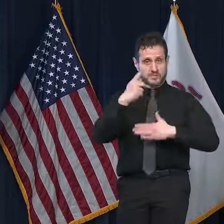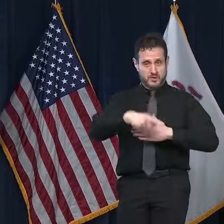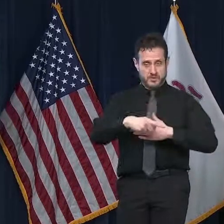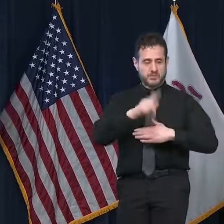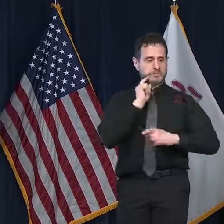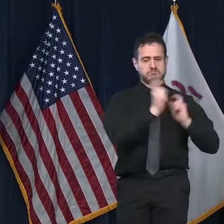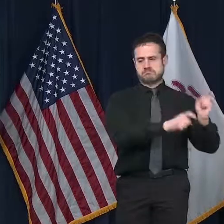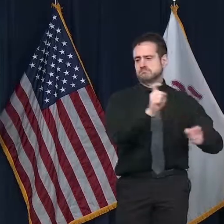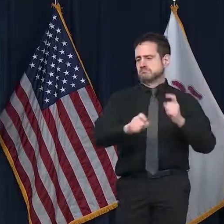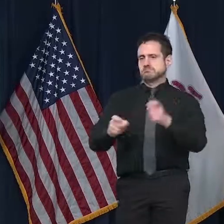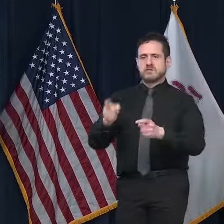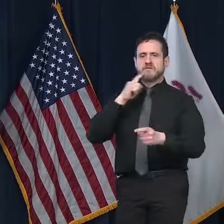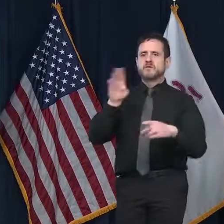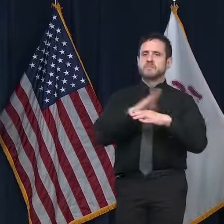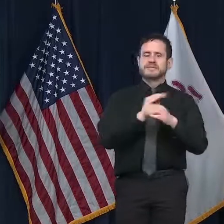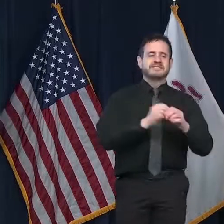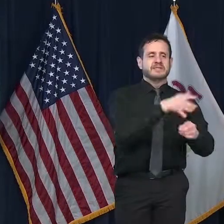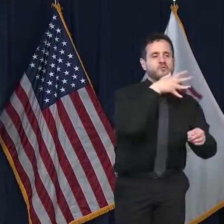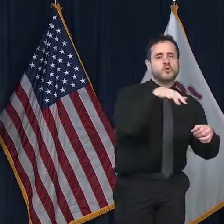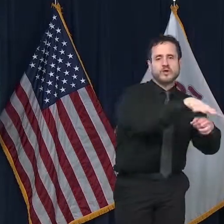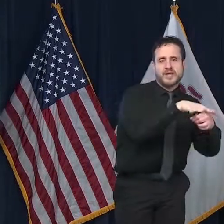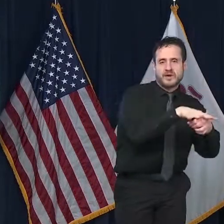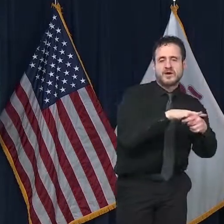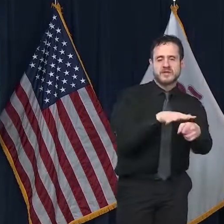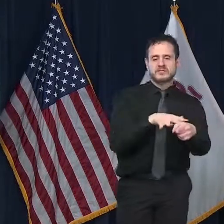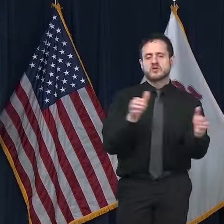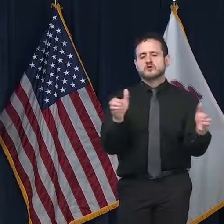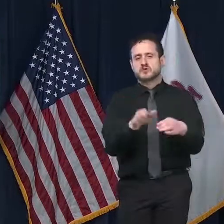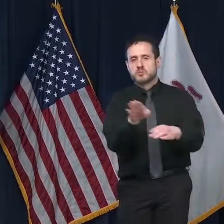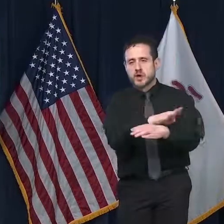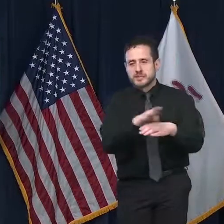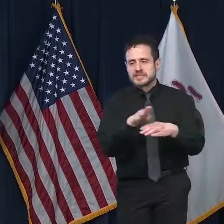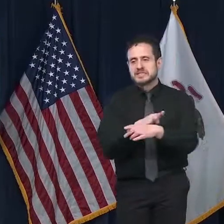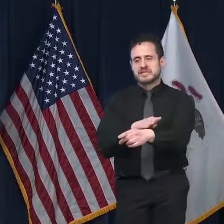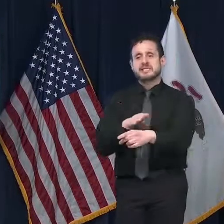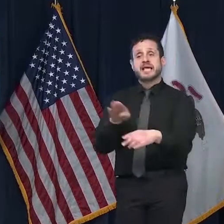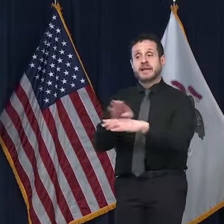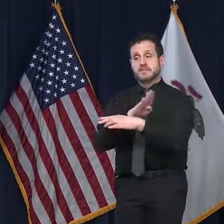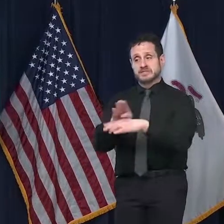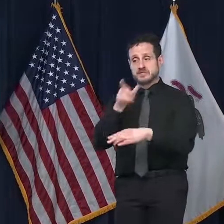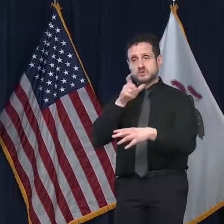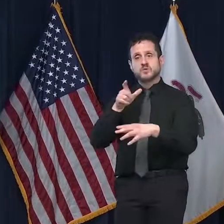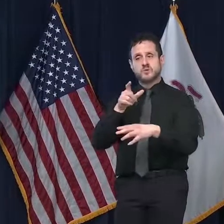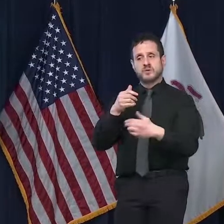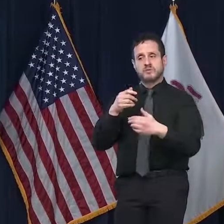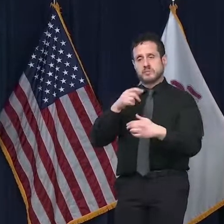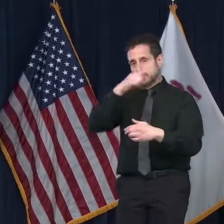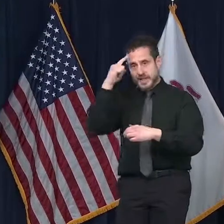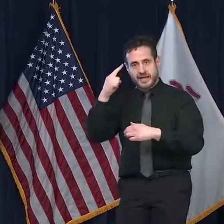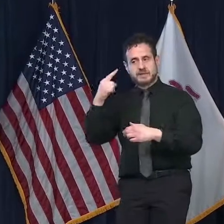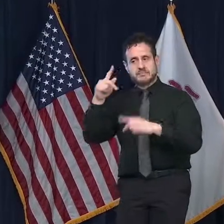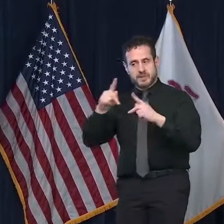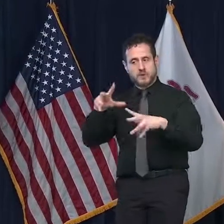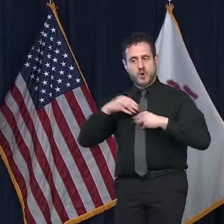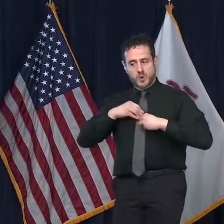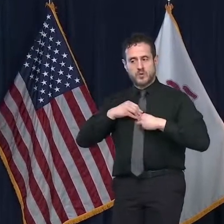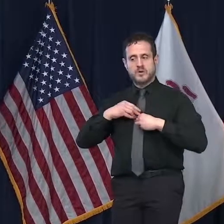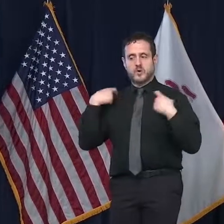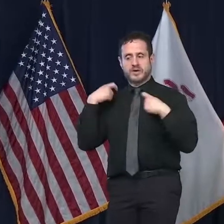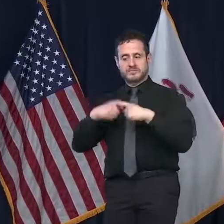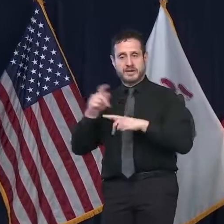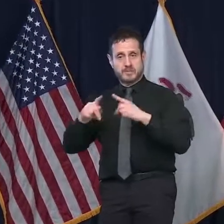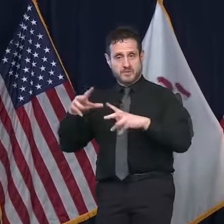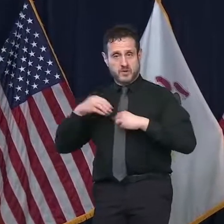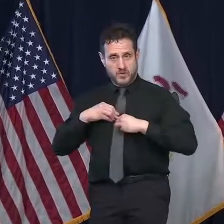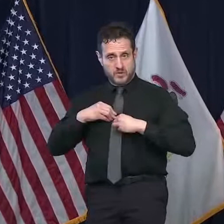of grants to rural, micro, and minority-owned businesses statewide. It saved jobs across the